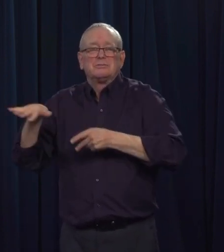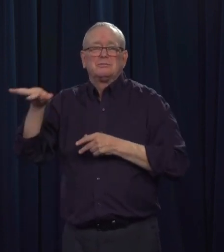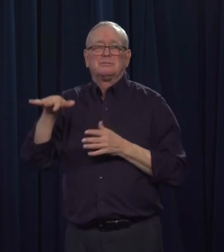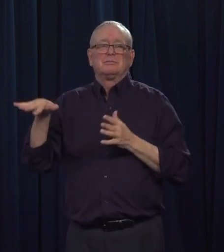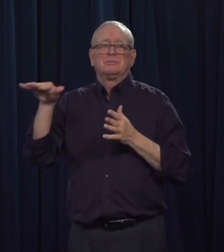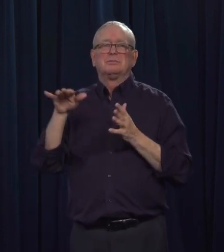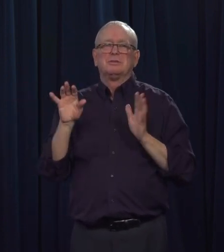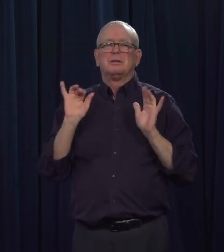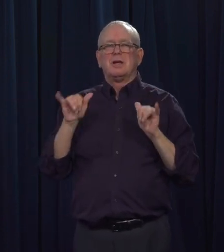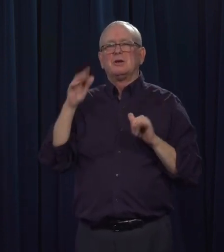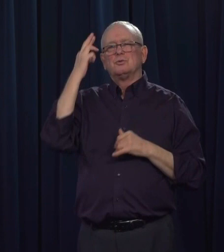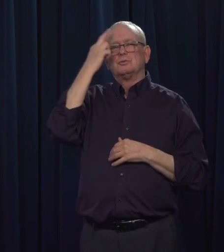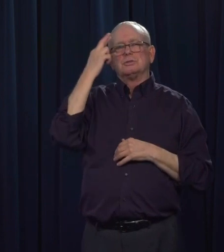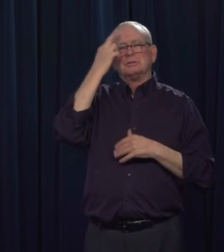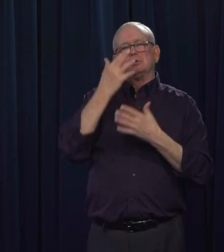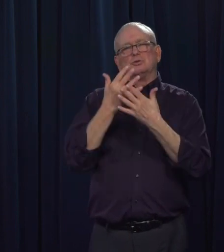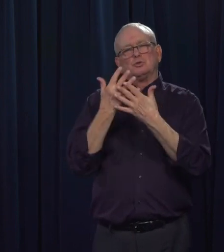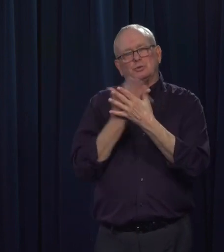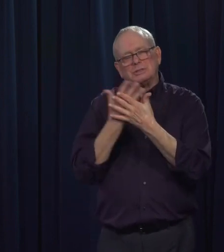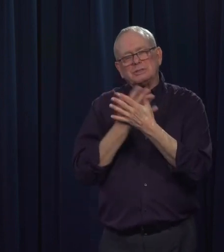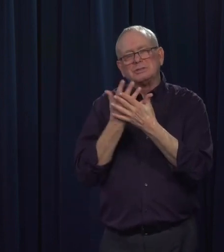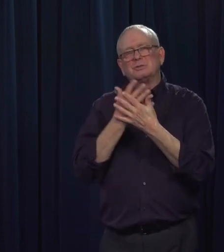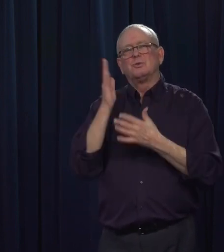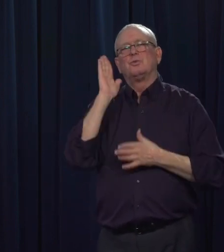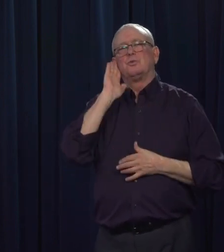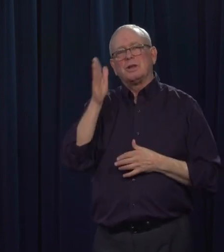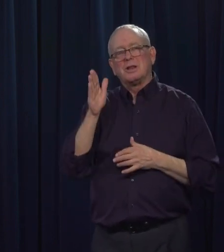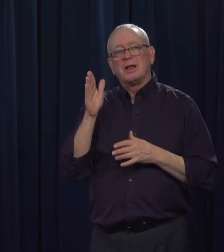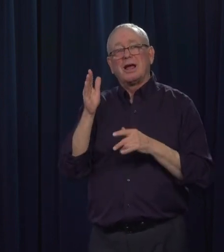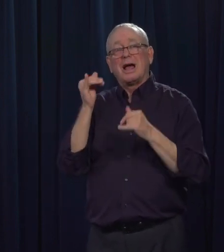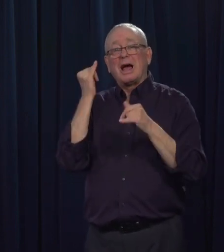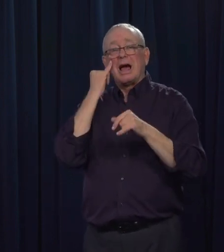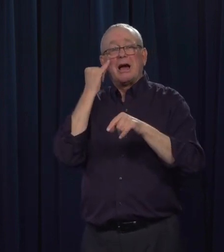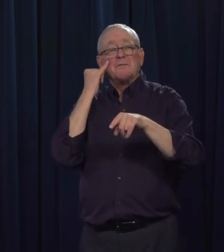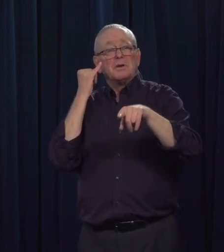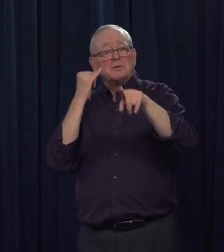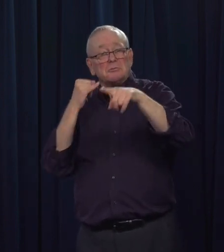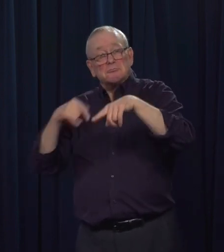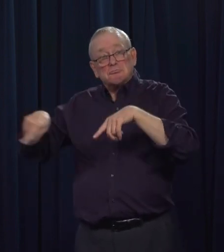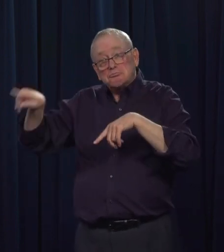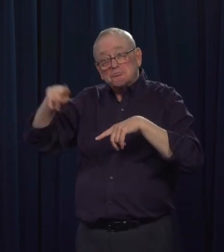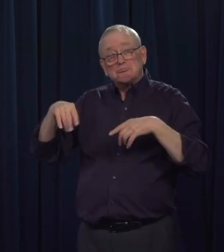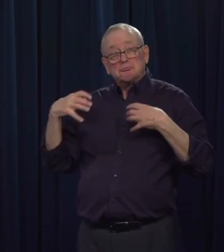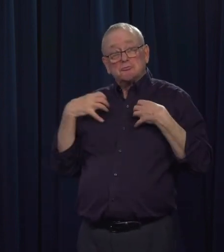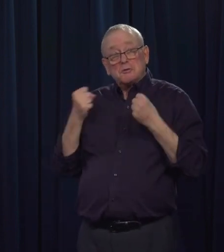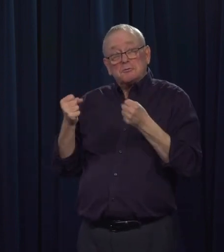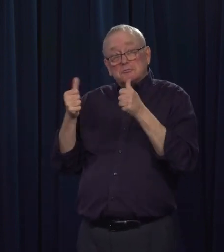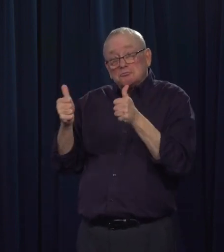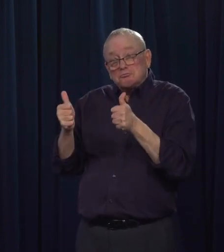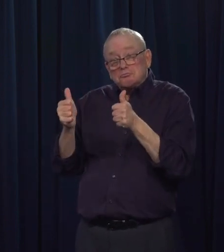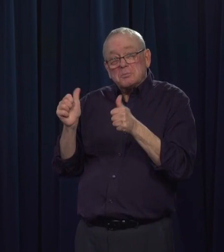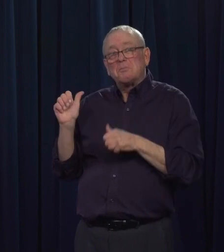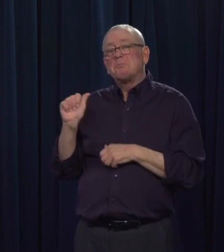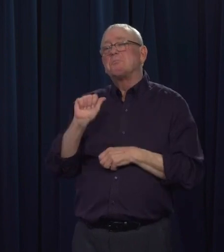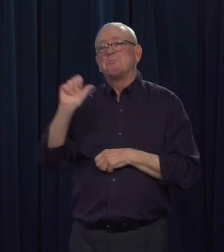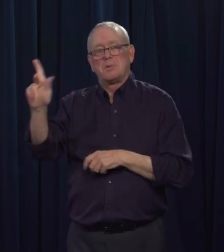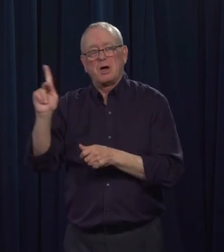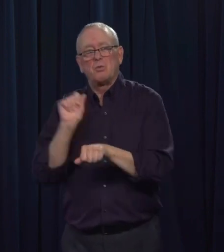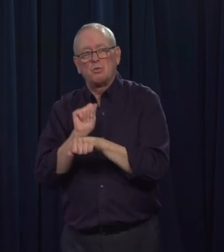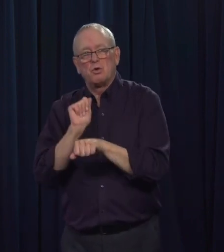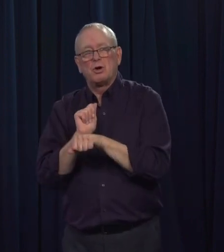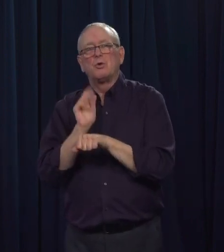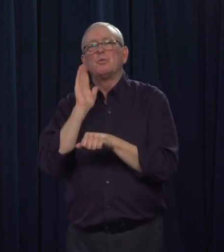up to work before they even start working, and our ability to test so that we're making sure that we're